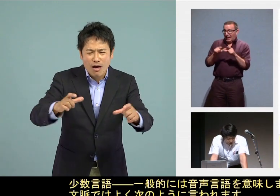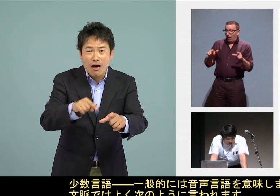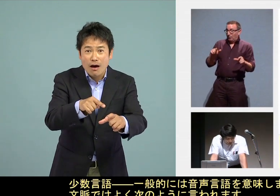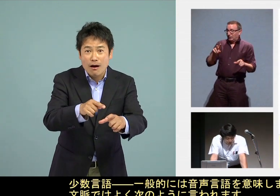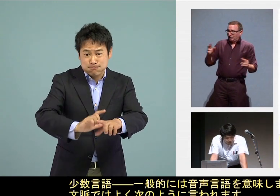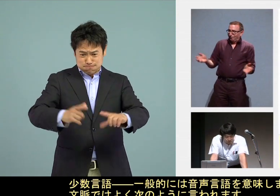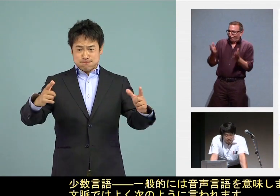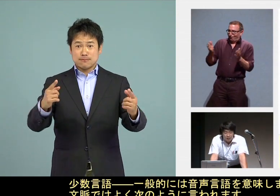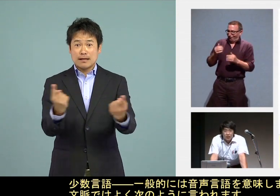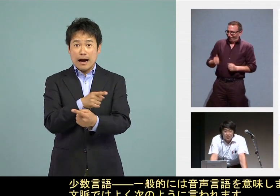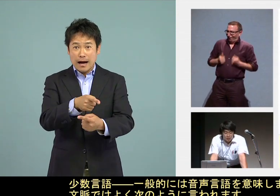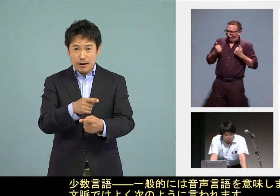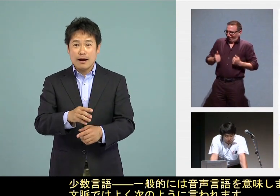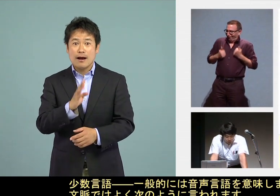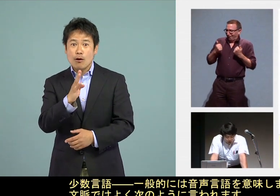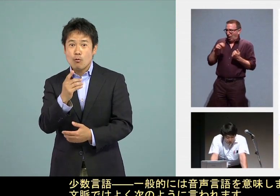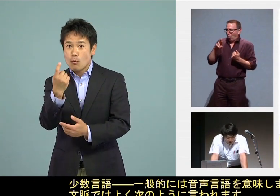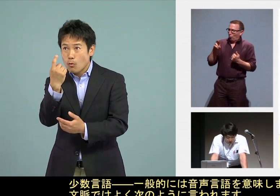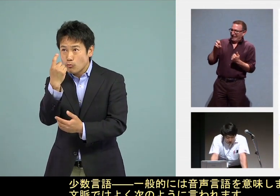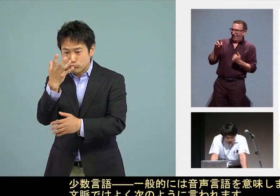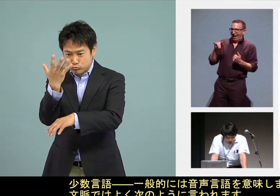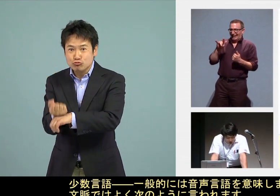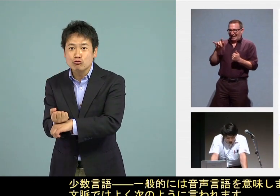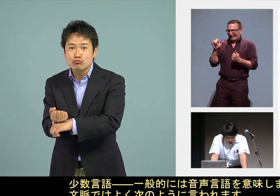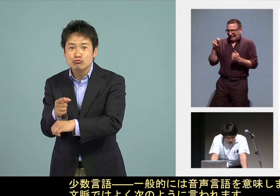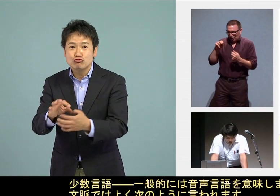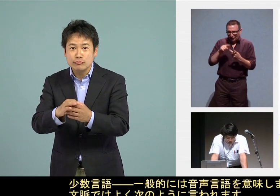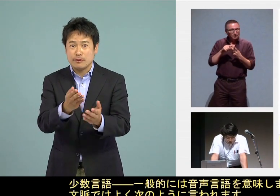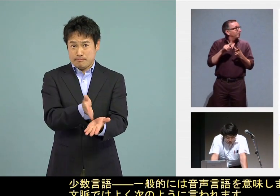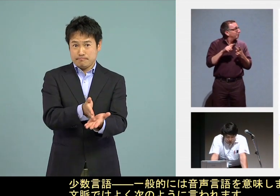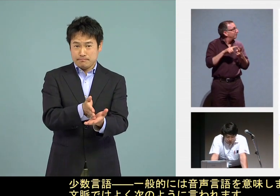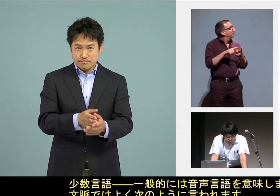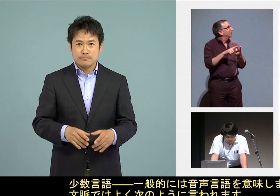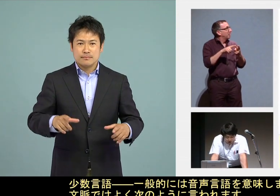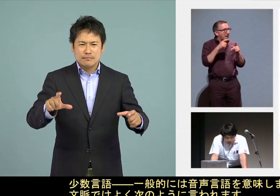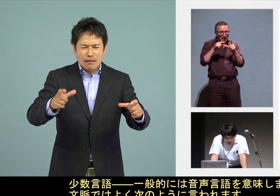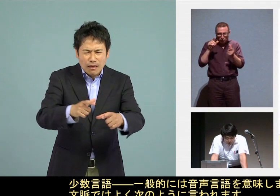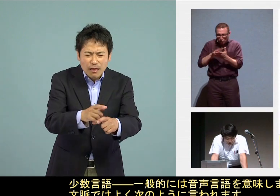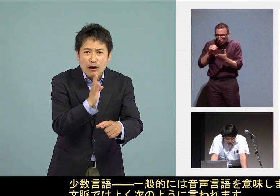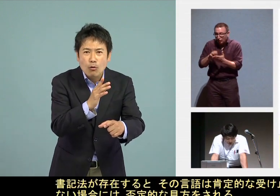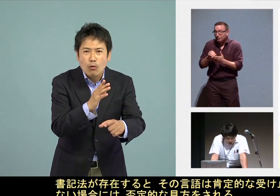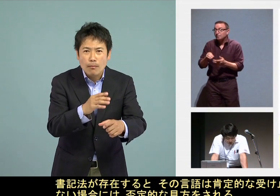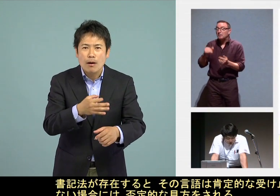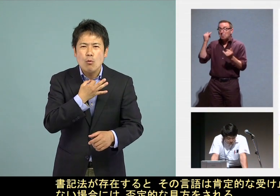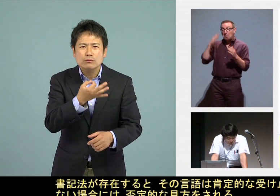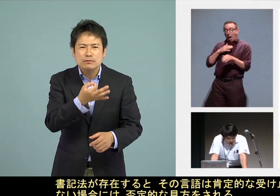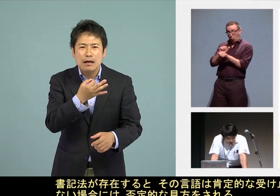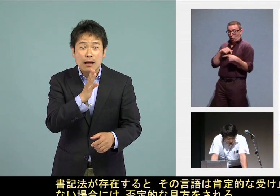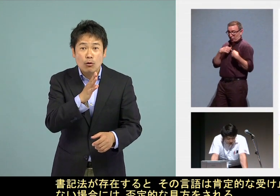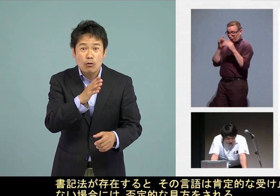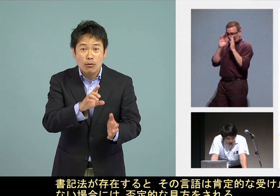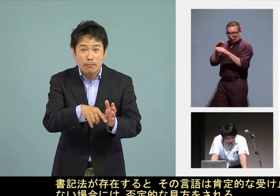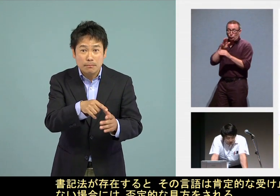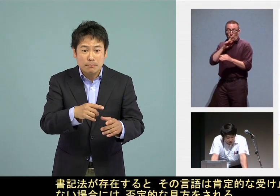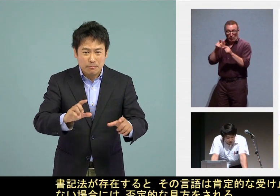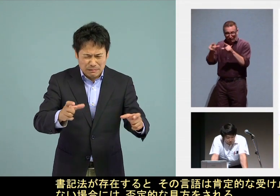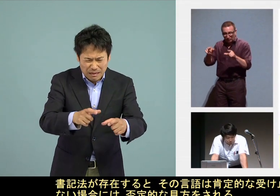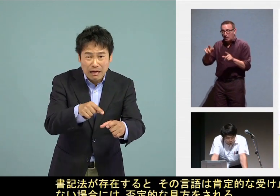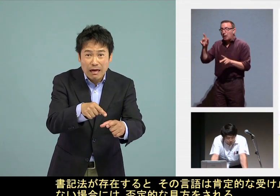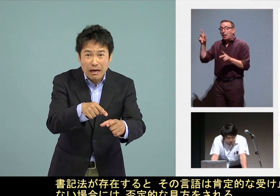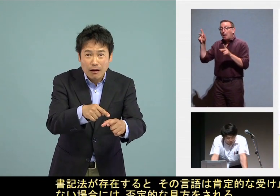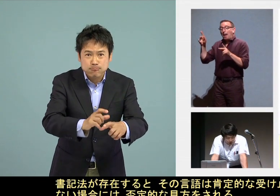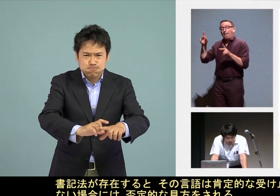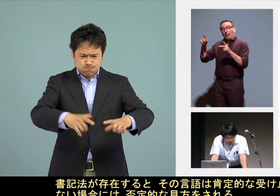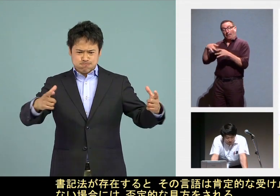In the study of revitalization of minority, usually spoken languages, it is often said that having a